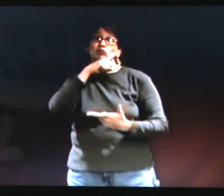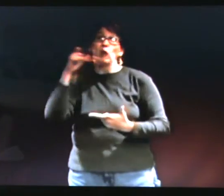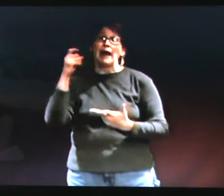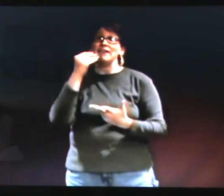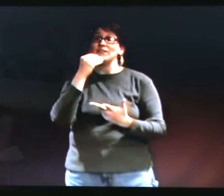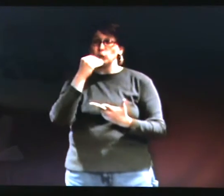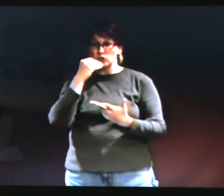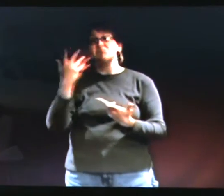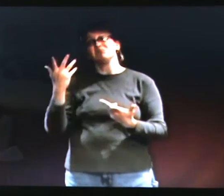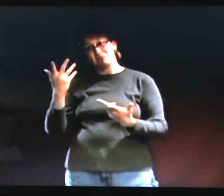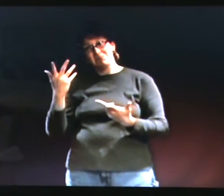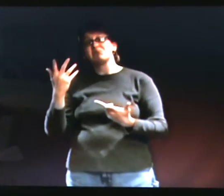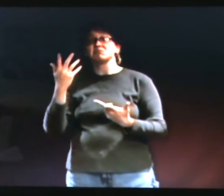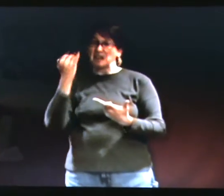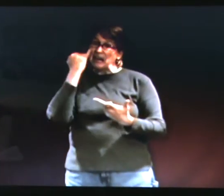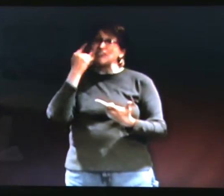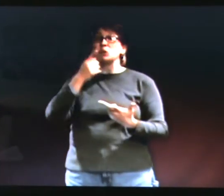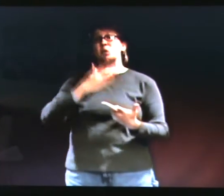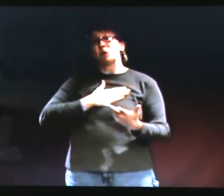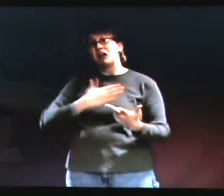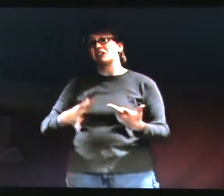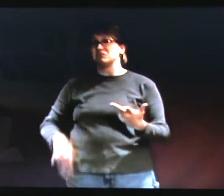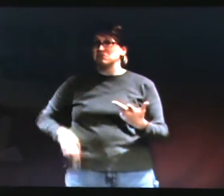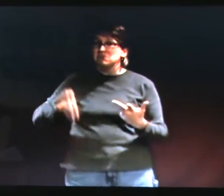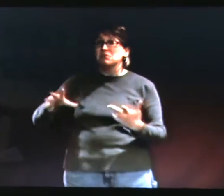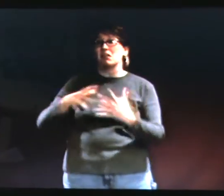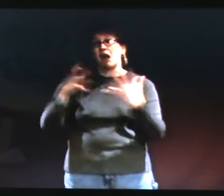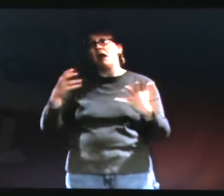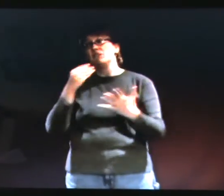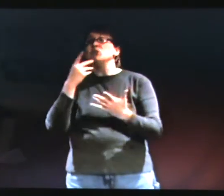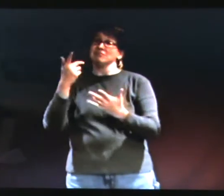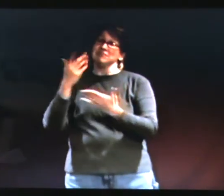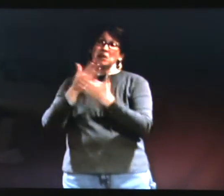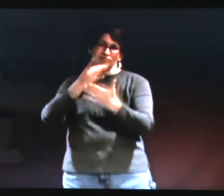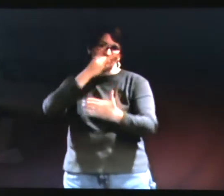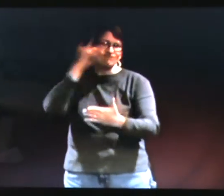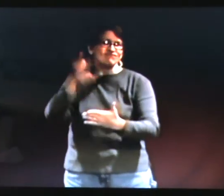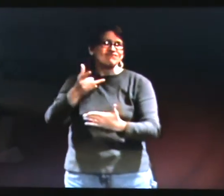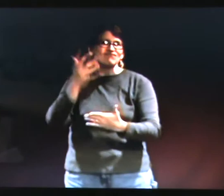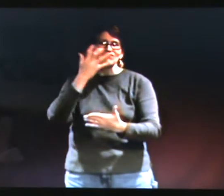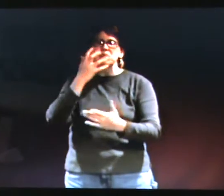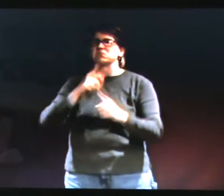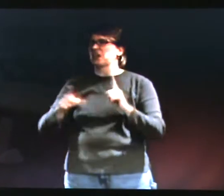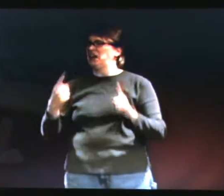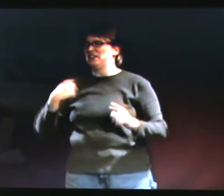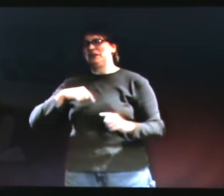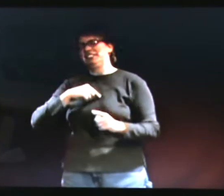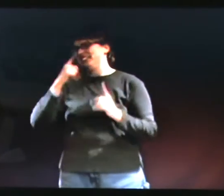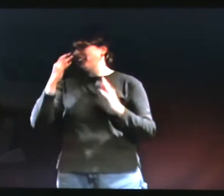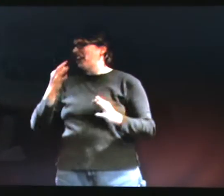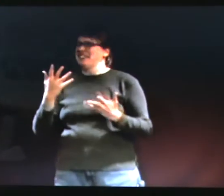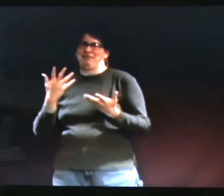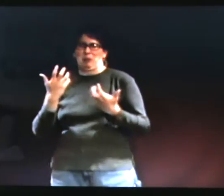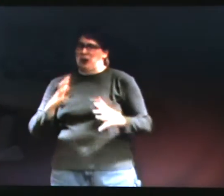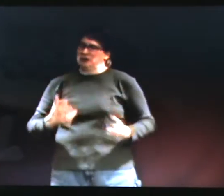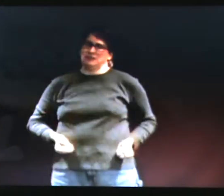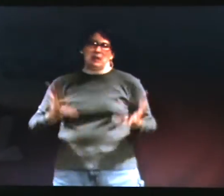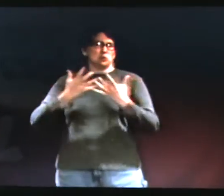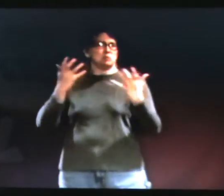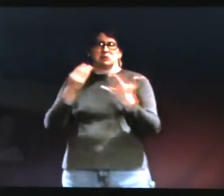Some people have the dry food, which it's expensive, but it's pretty good, but we don't want